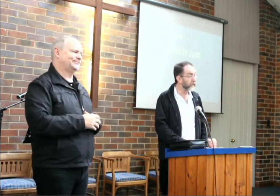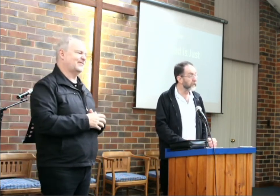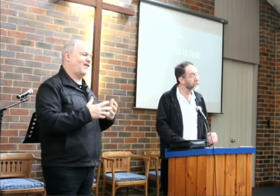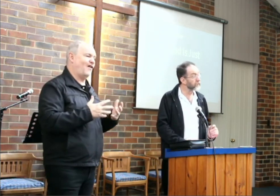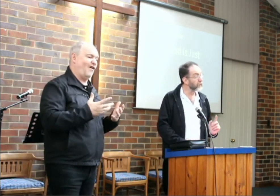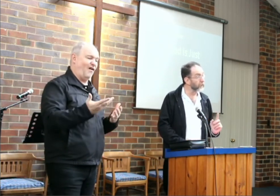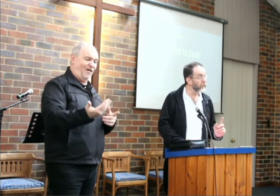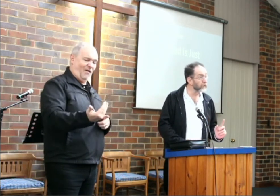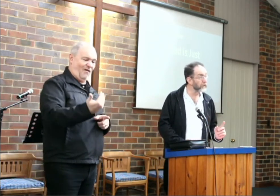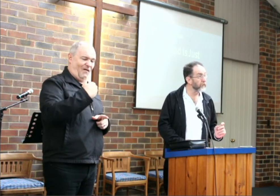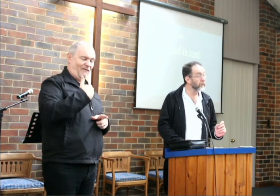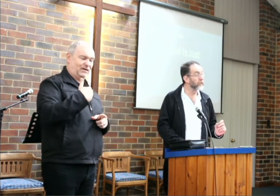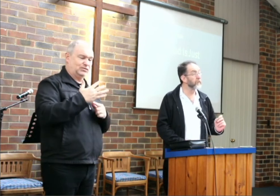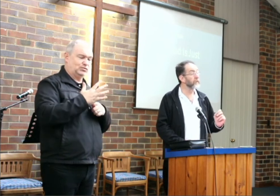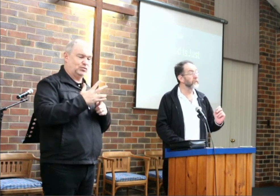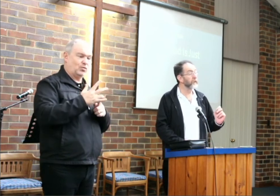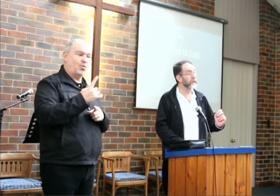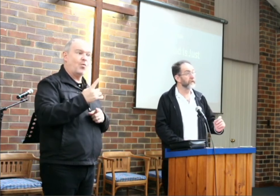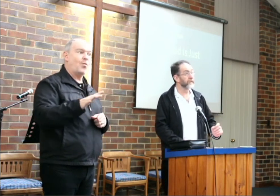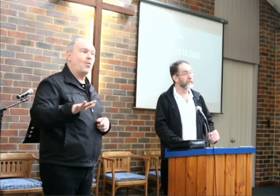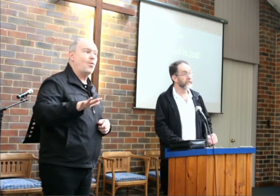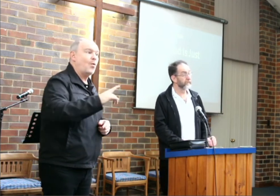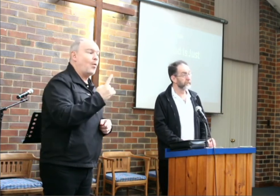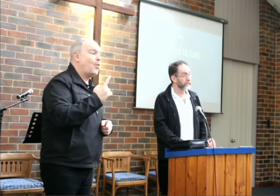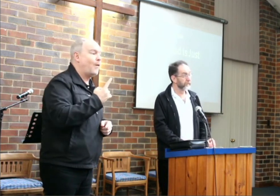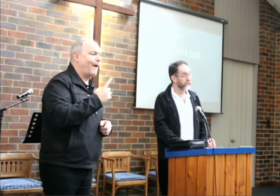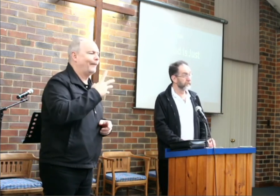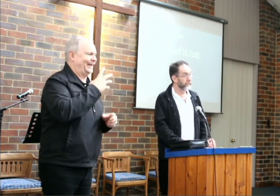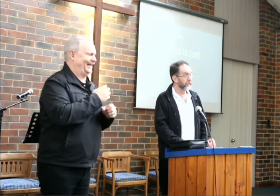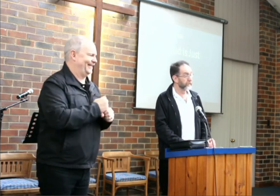Offered to all who believe.